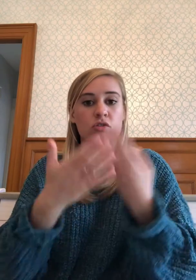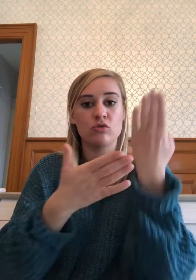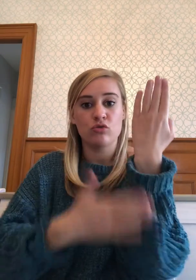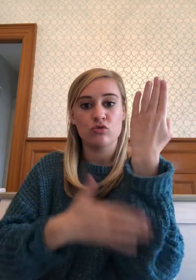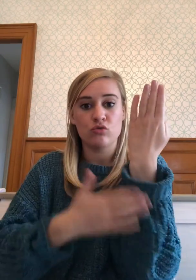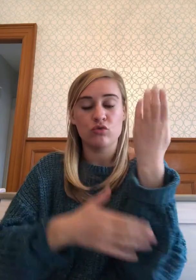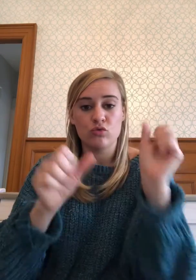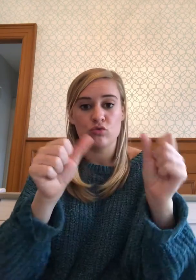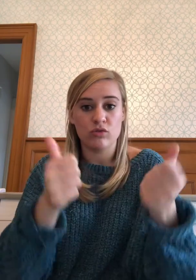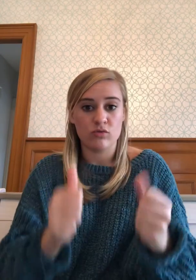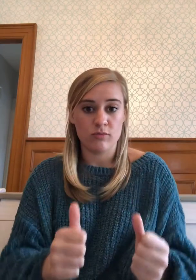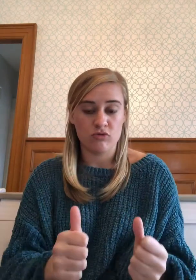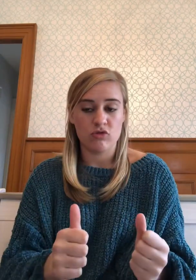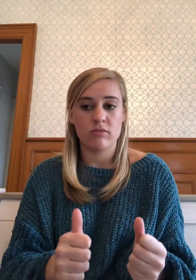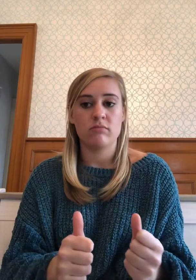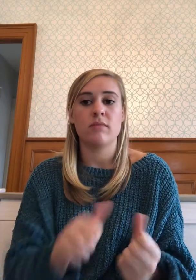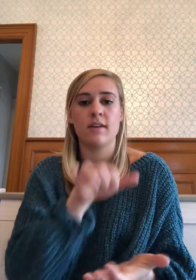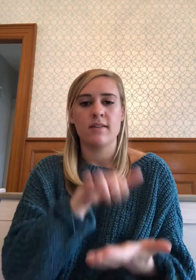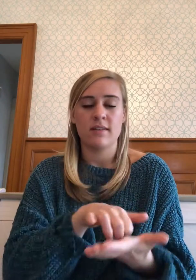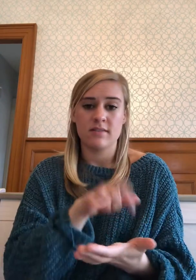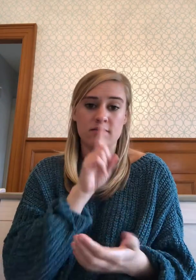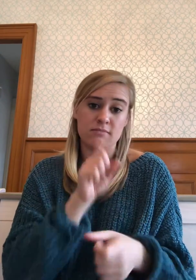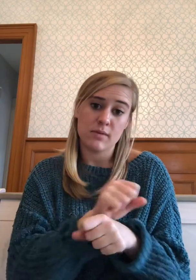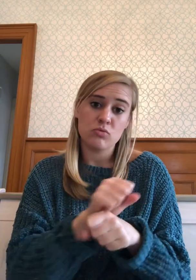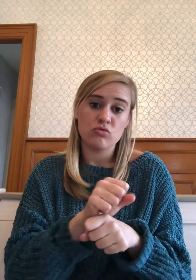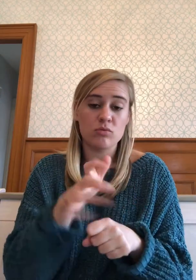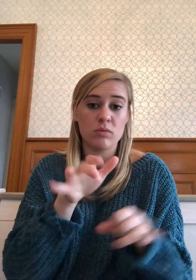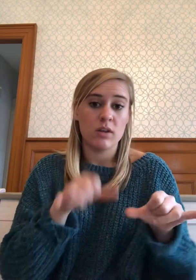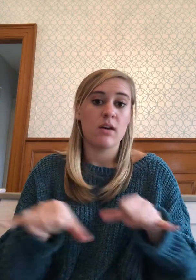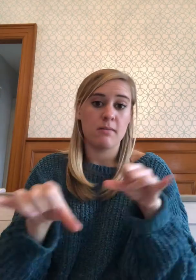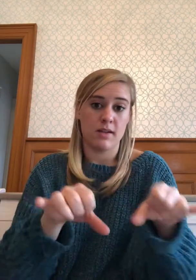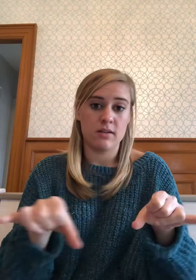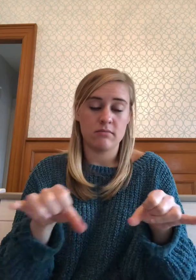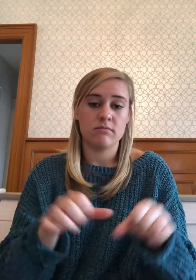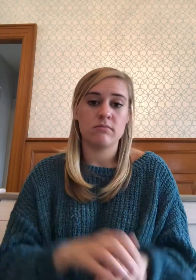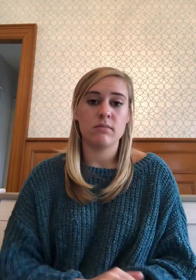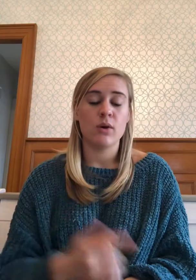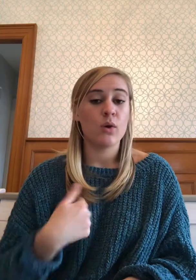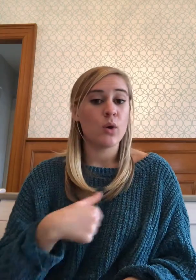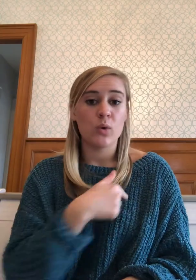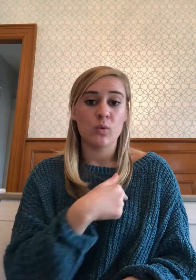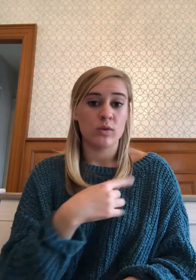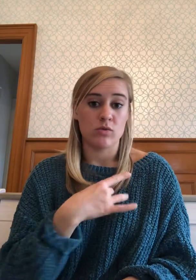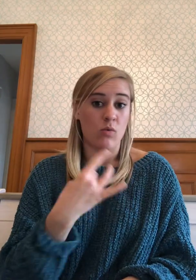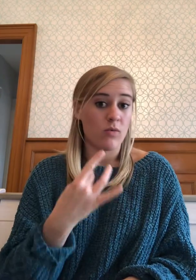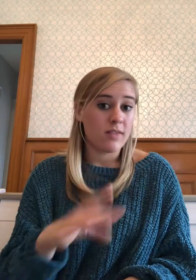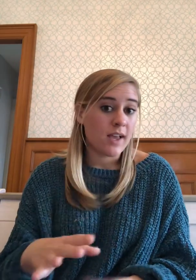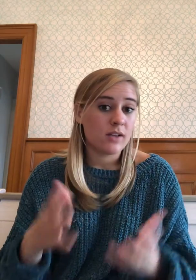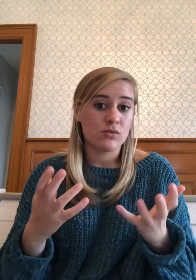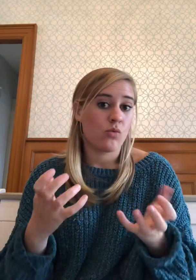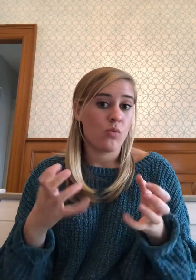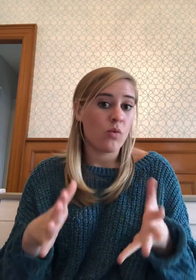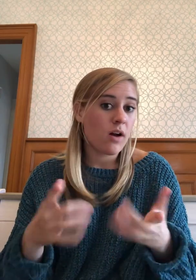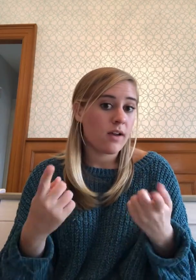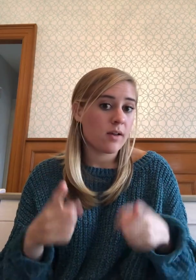Root resorption is rather common. We don't like it to happen, but it happens, and